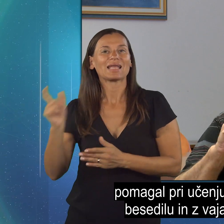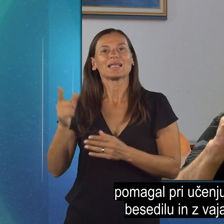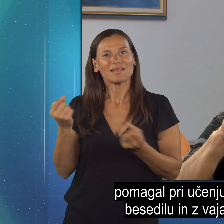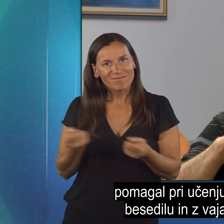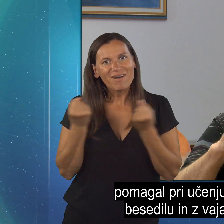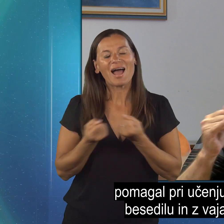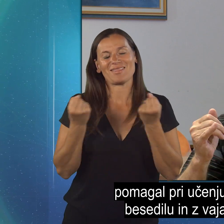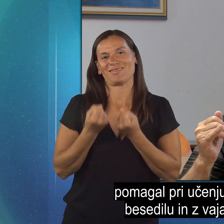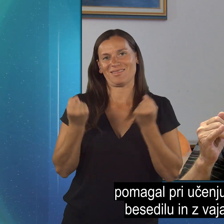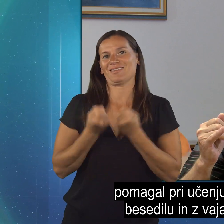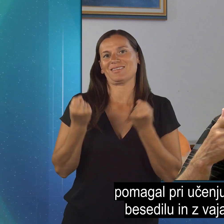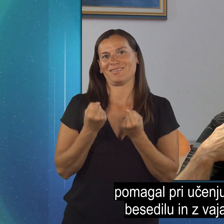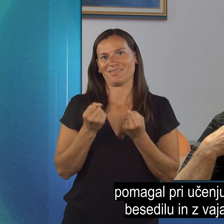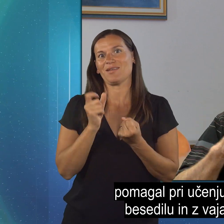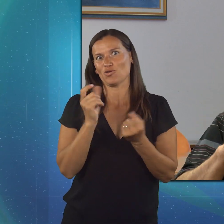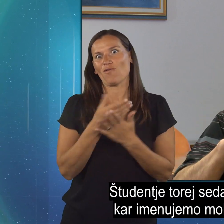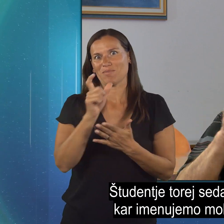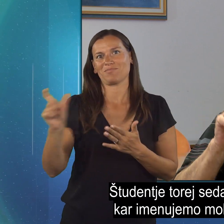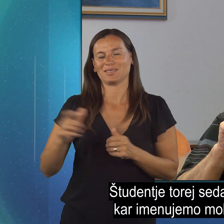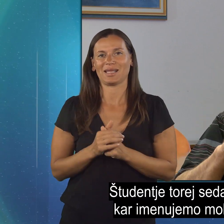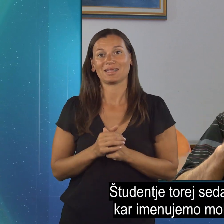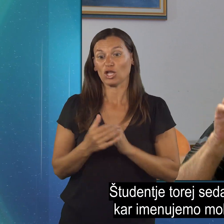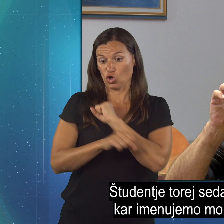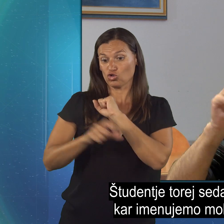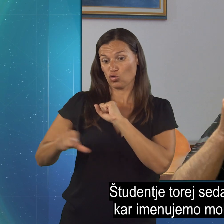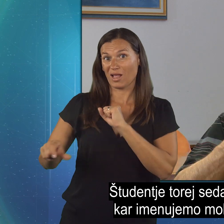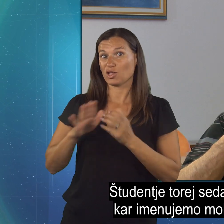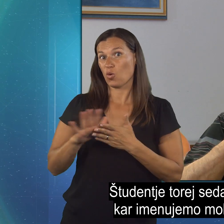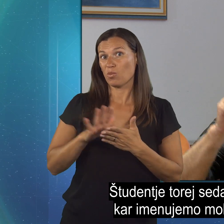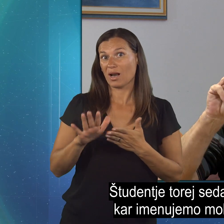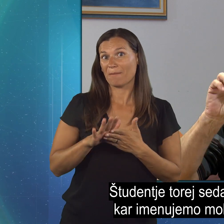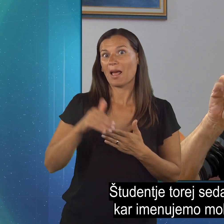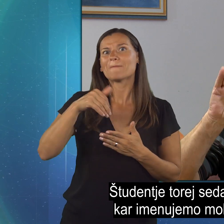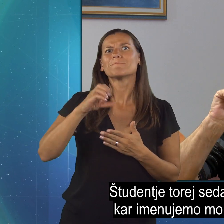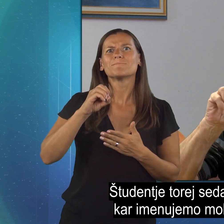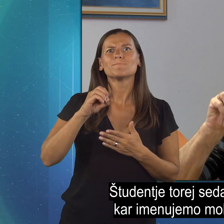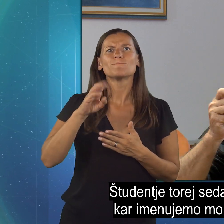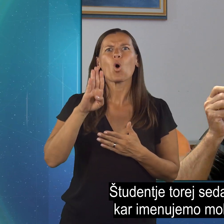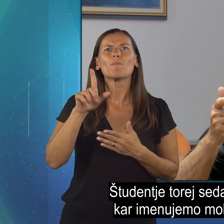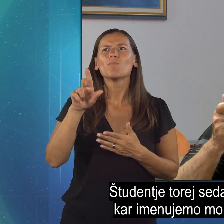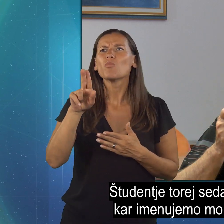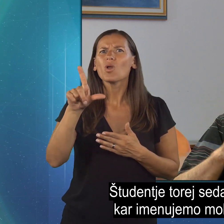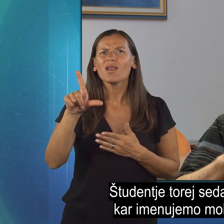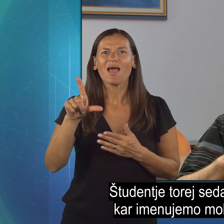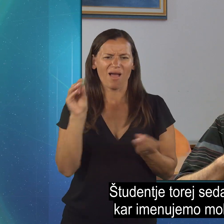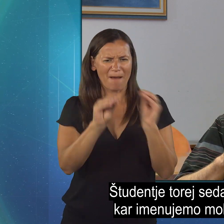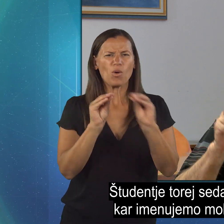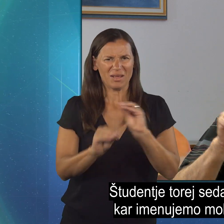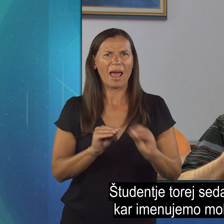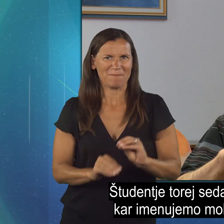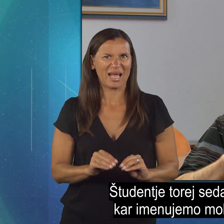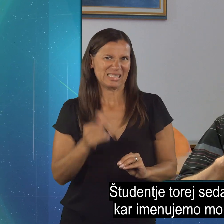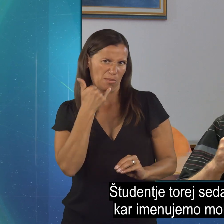and practice online. So students use what we call now a